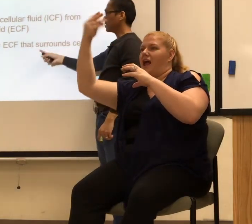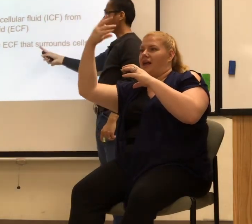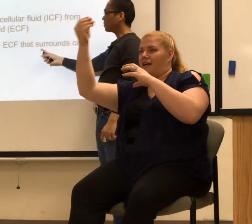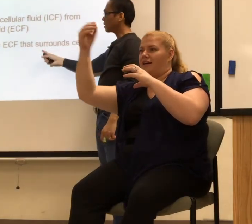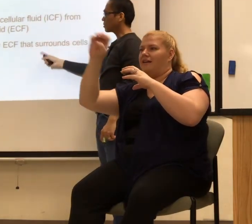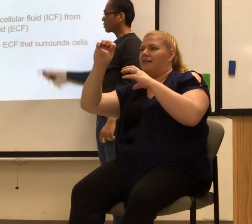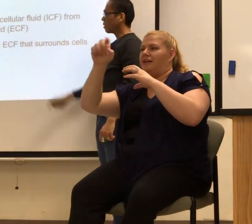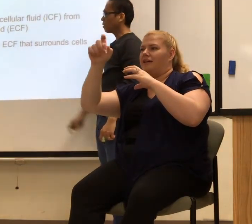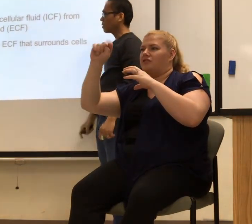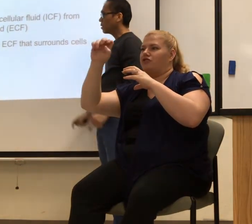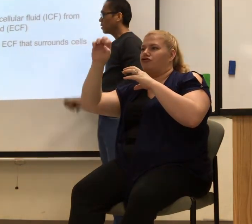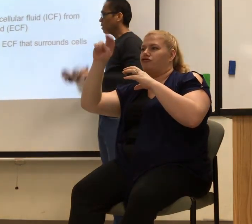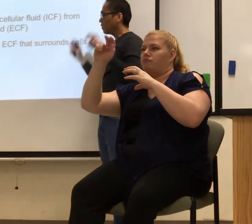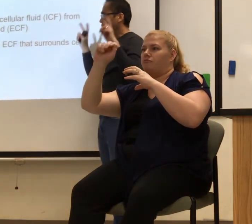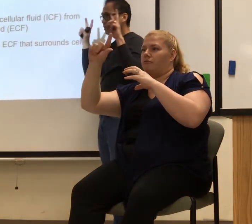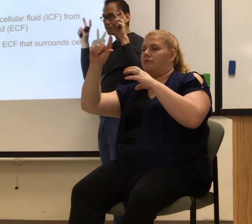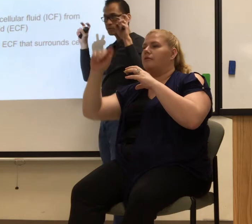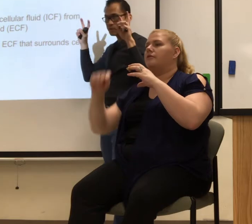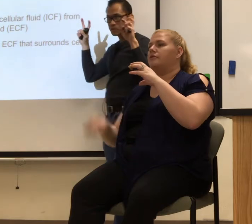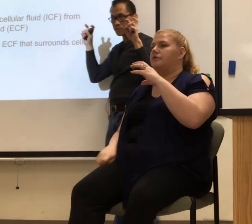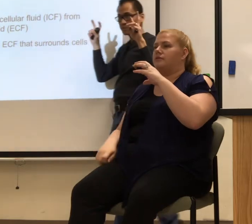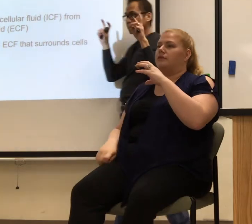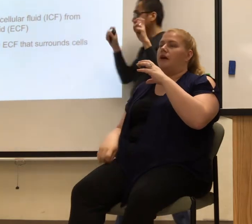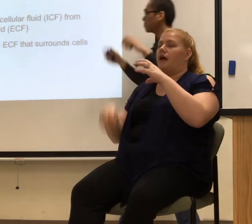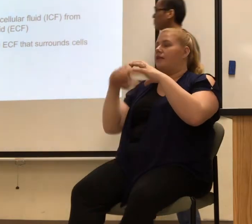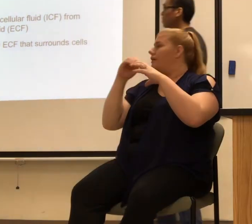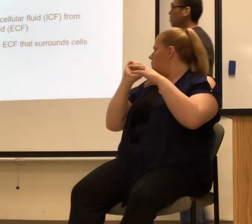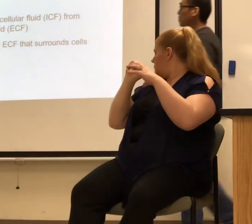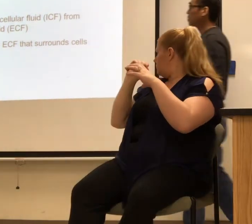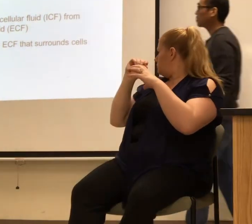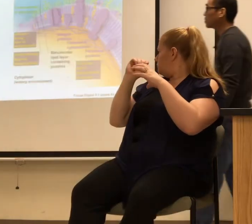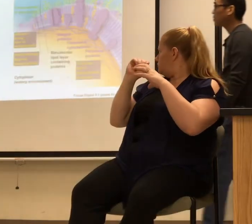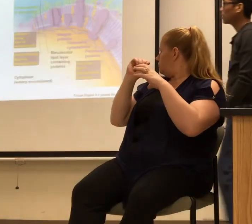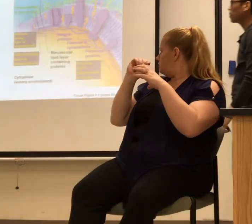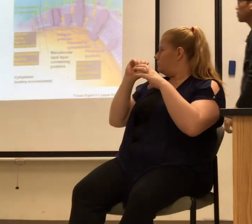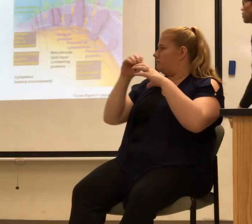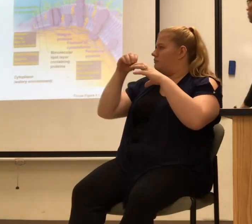The ECF is also called the interstitium.